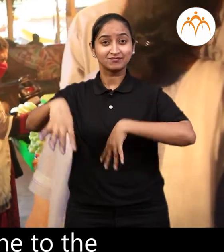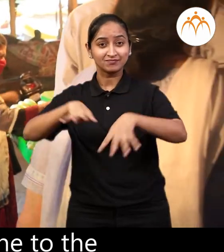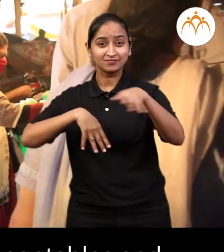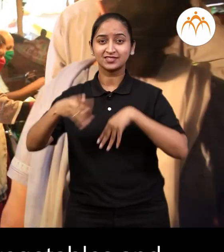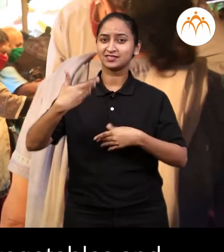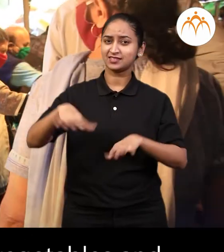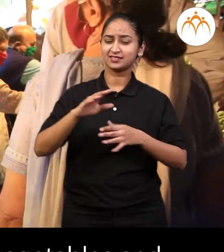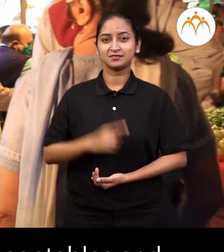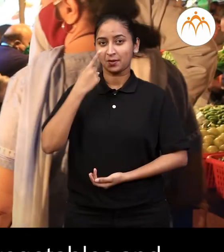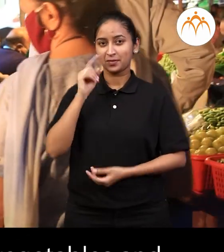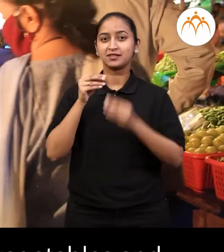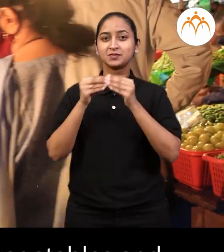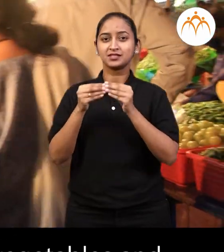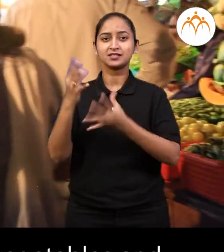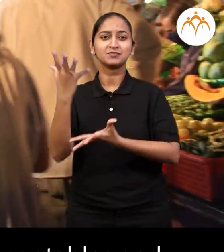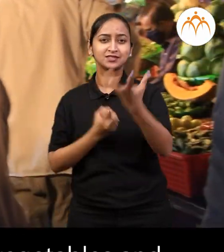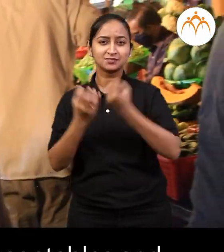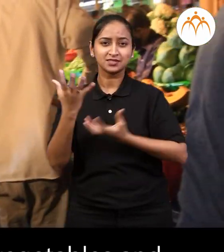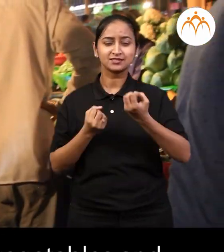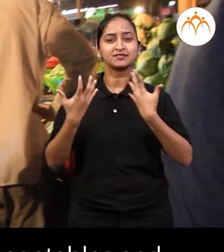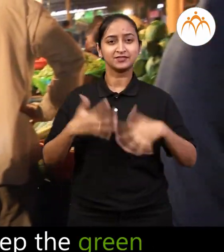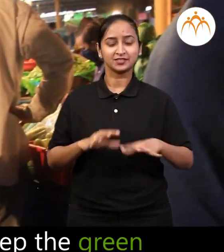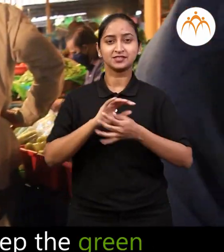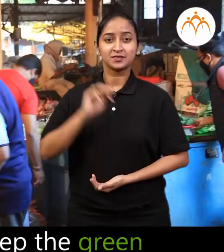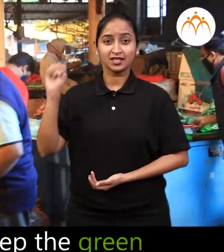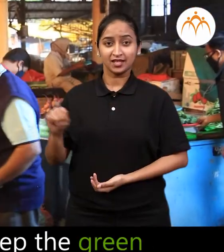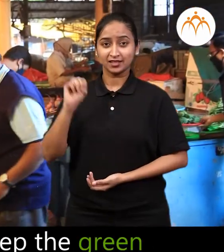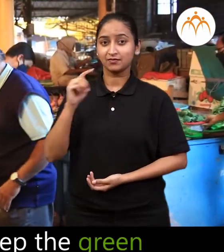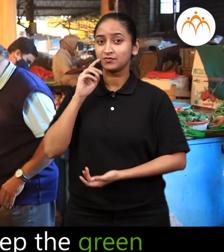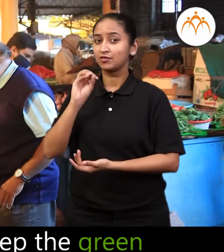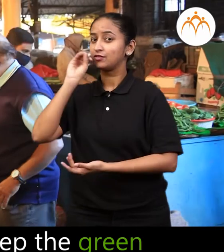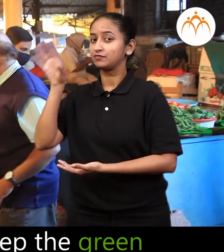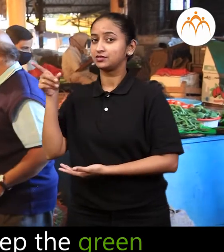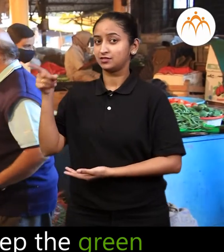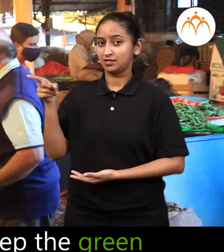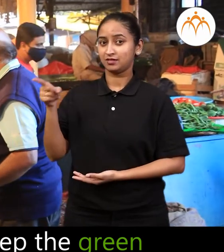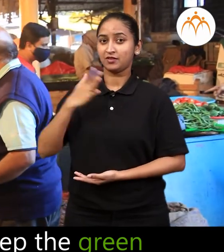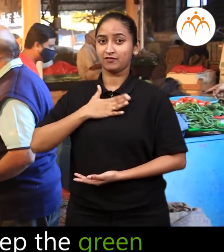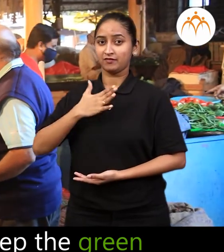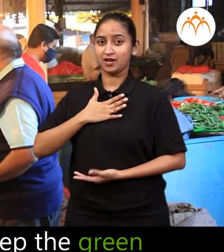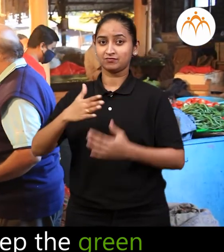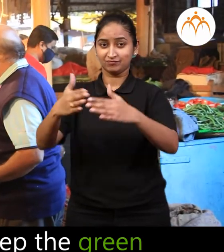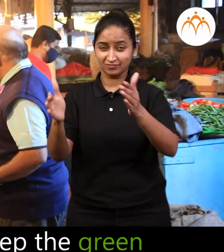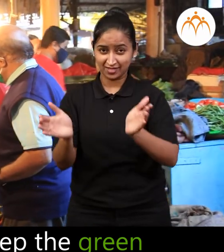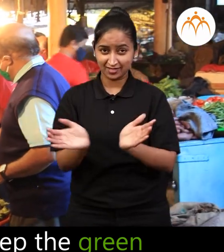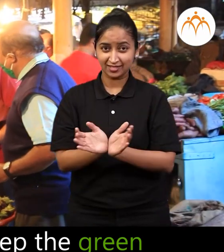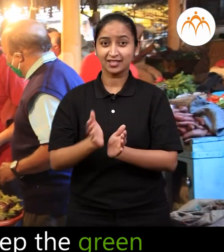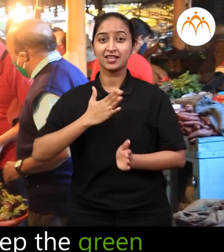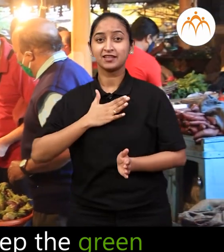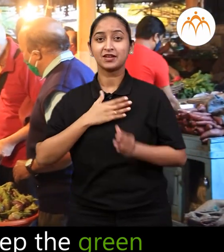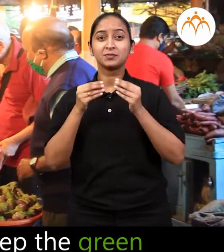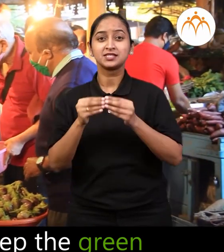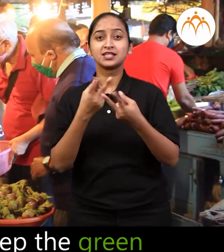Mother bought the vegetables and asked Meena to keep the